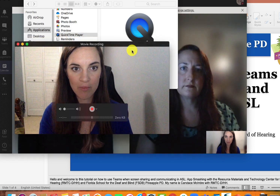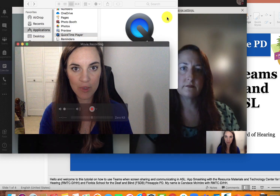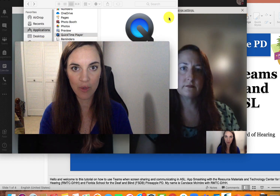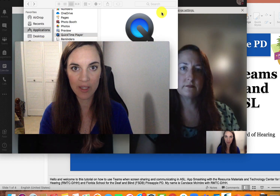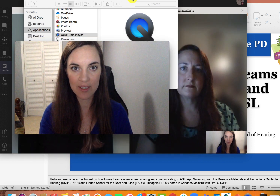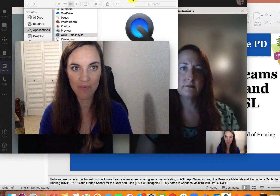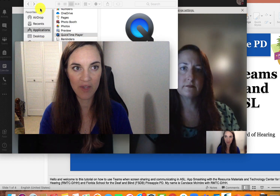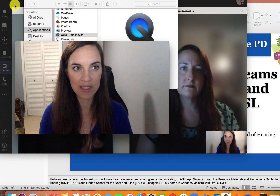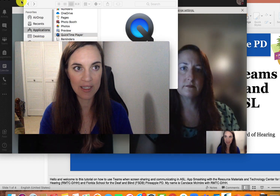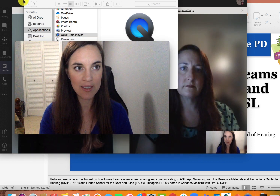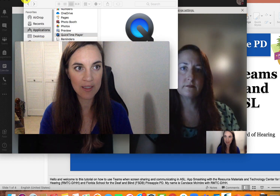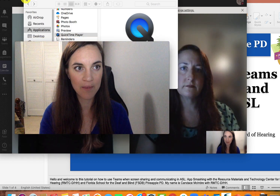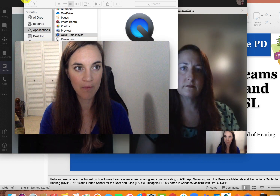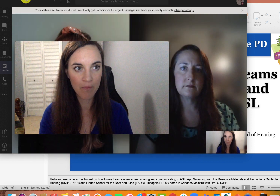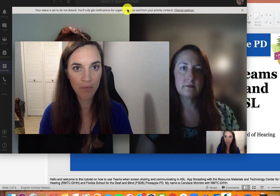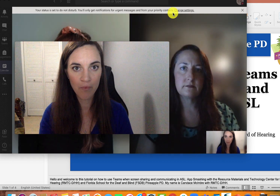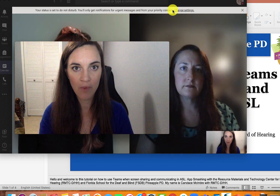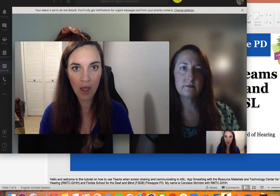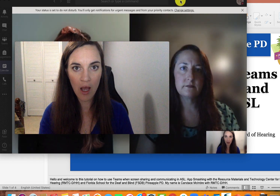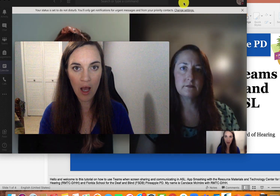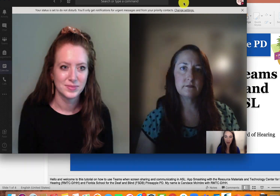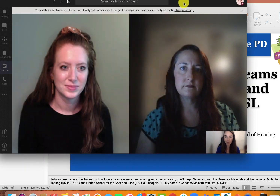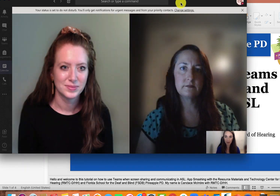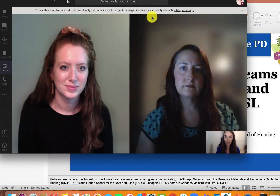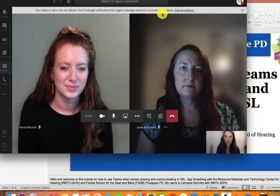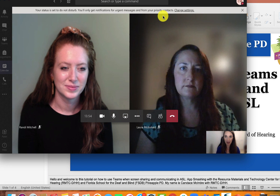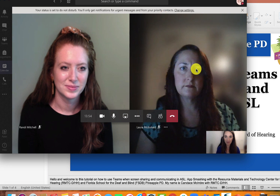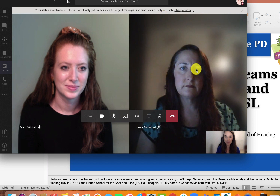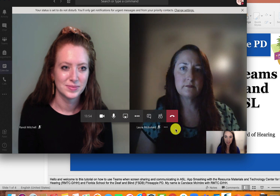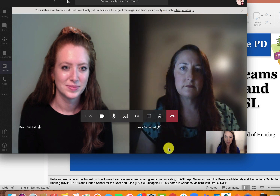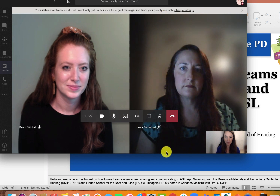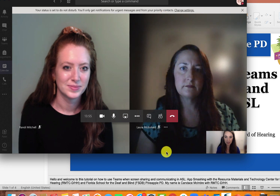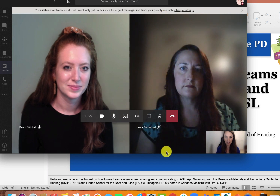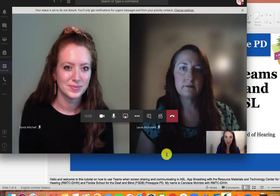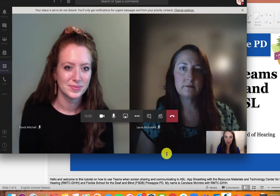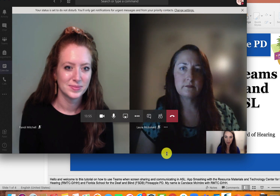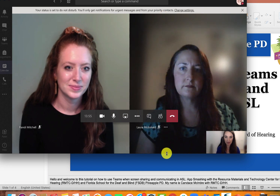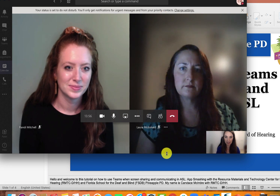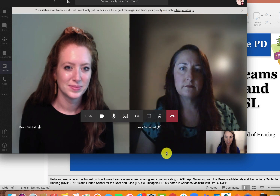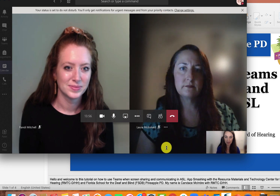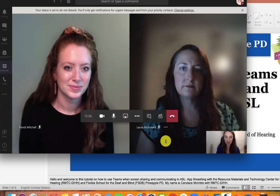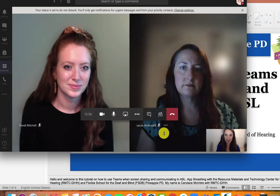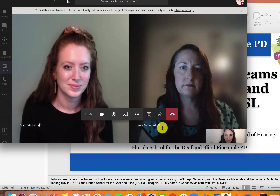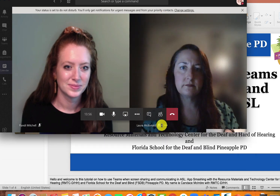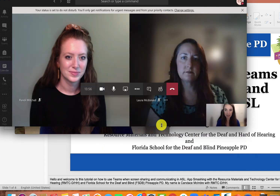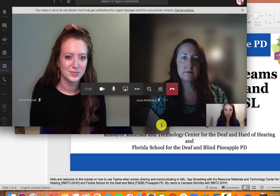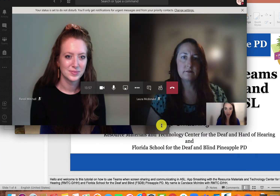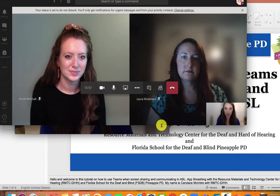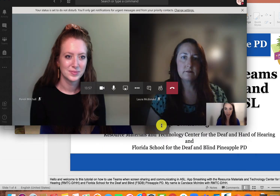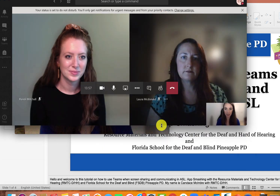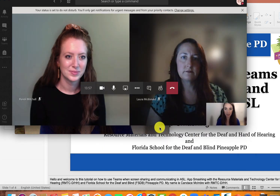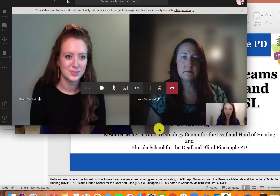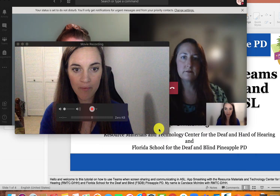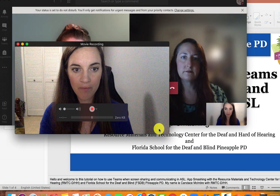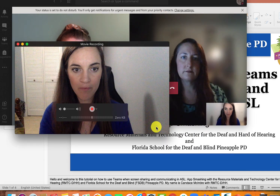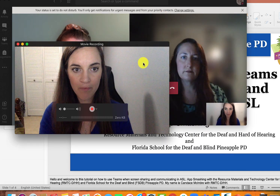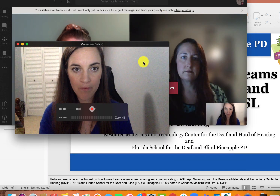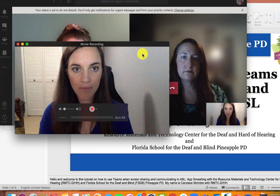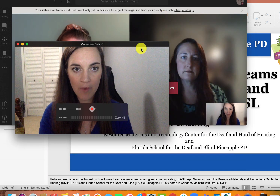Let's, so let's fix this. So I'm going to have Teams. I'm to make Teams a little bit smaller.